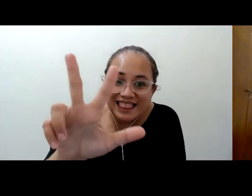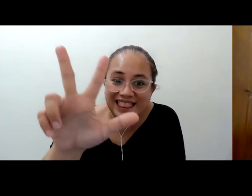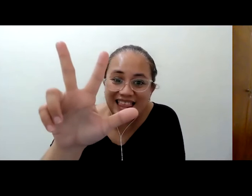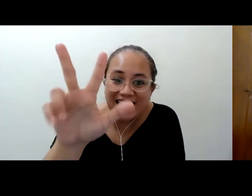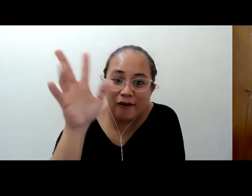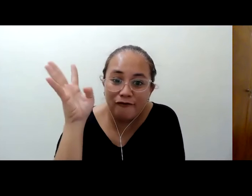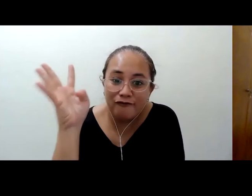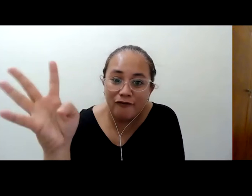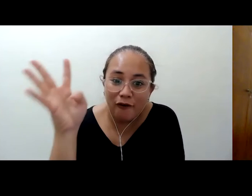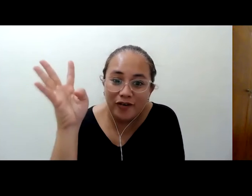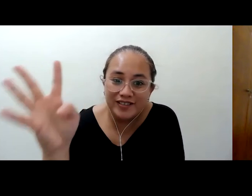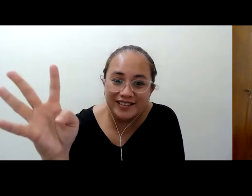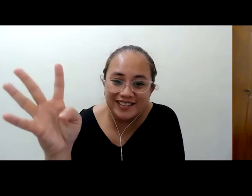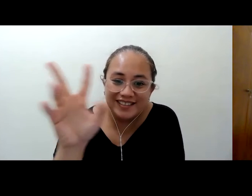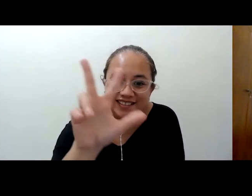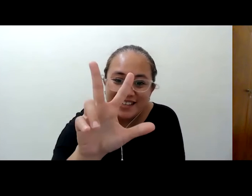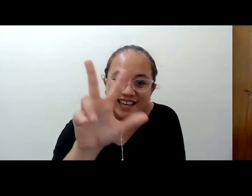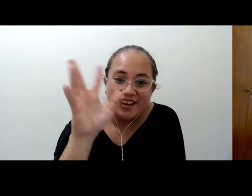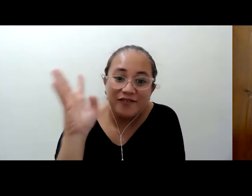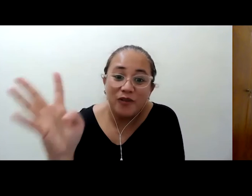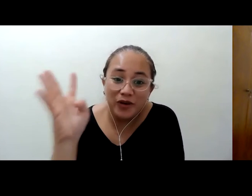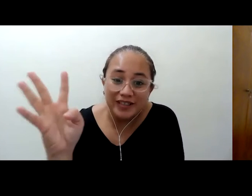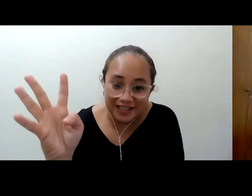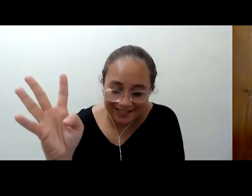get in the next hour.